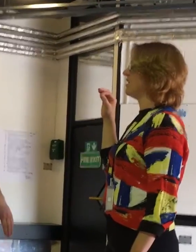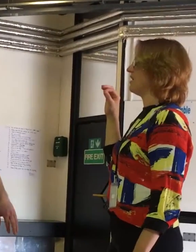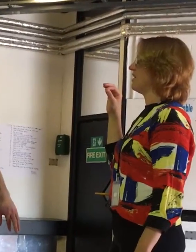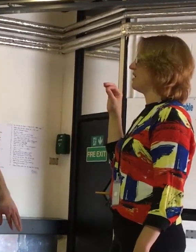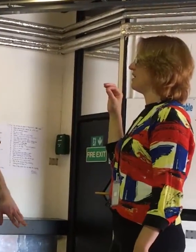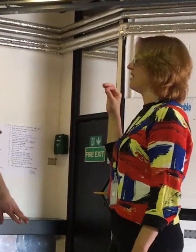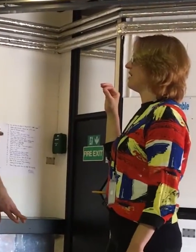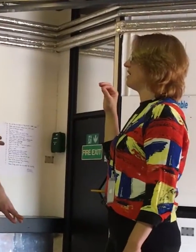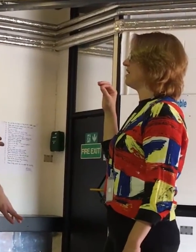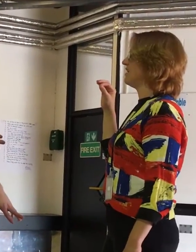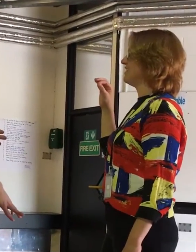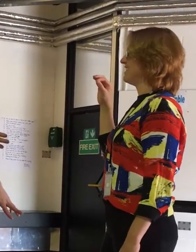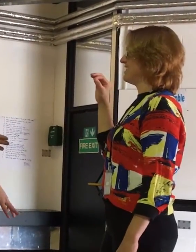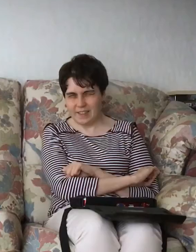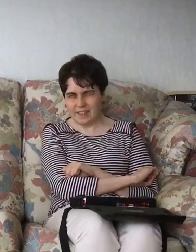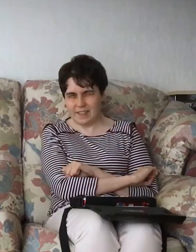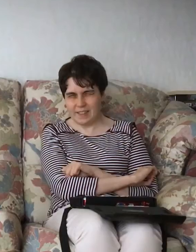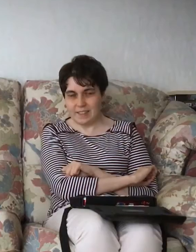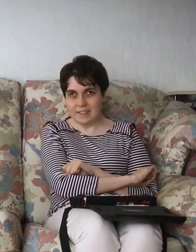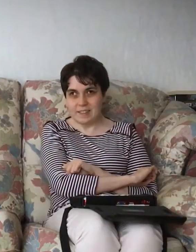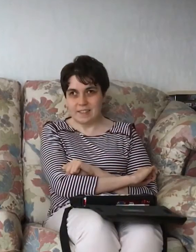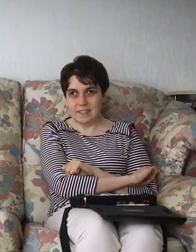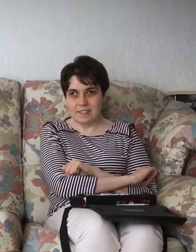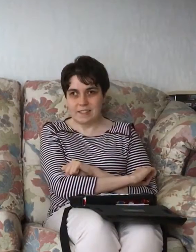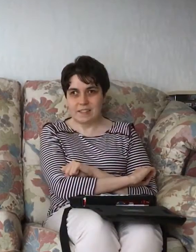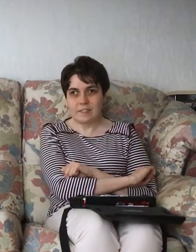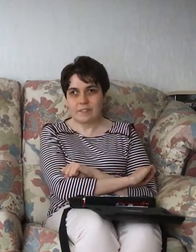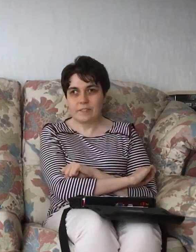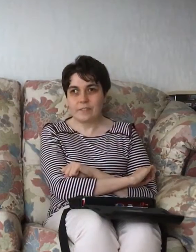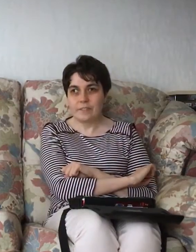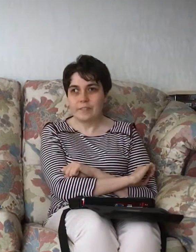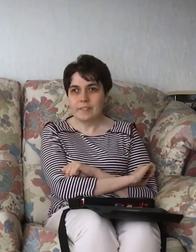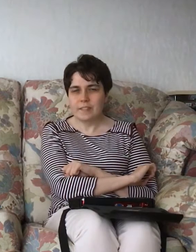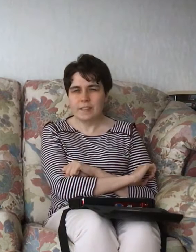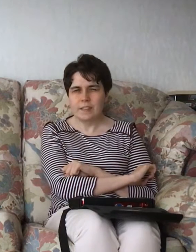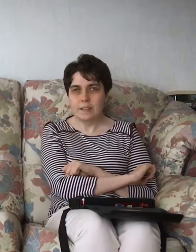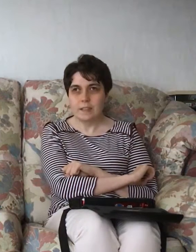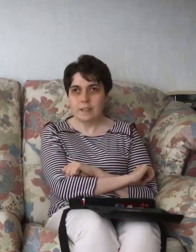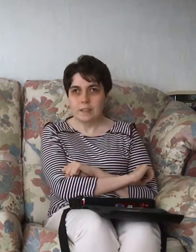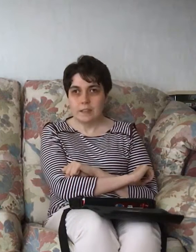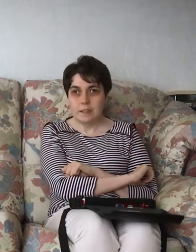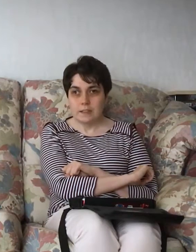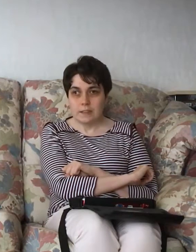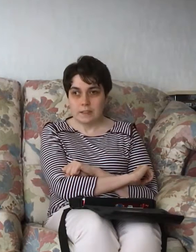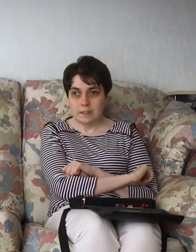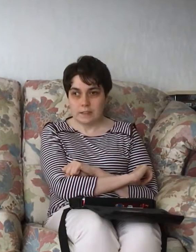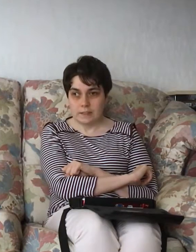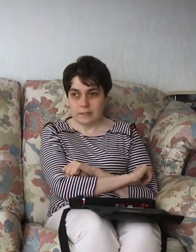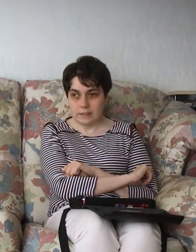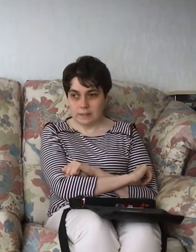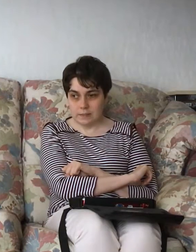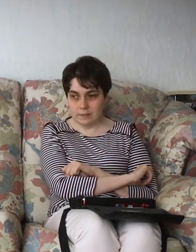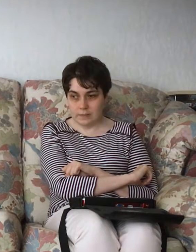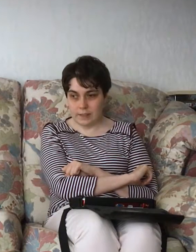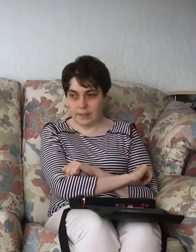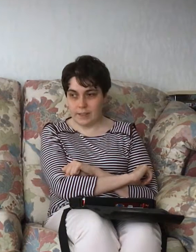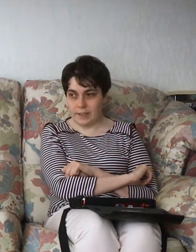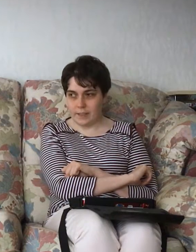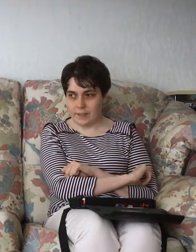answer that yes, it is possible. You have worked with accessible theatre companies, but the whole kind of point of this is something new. This